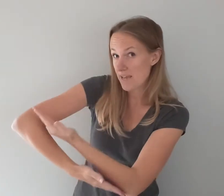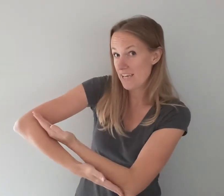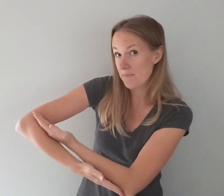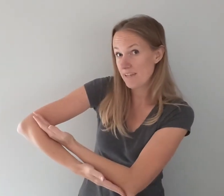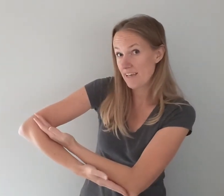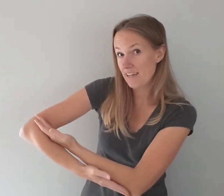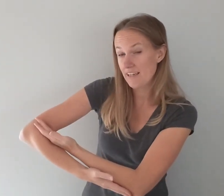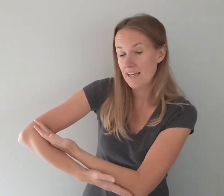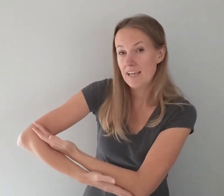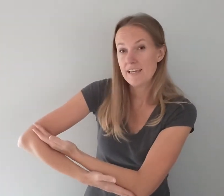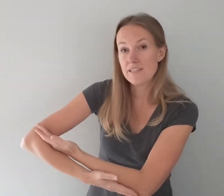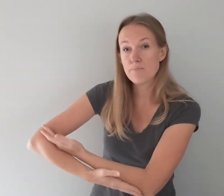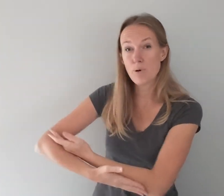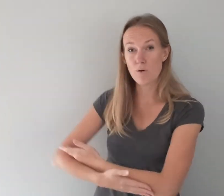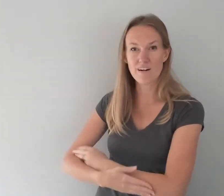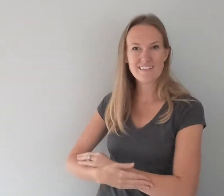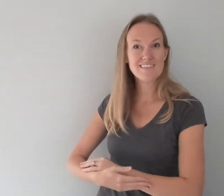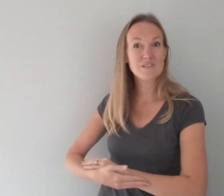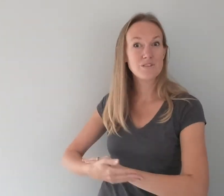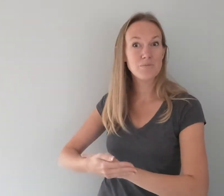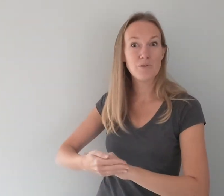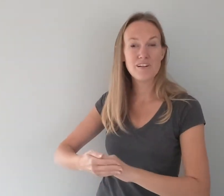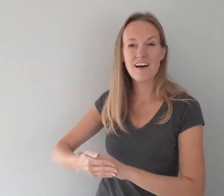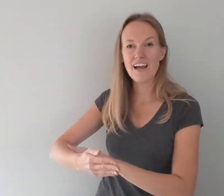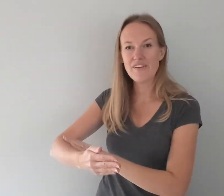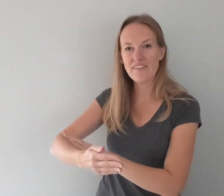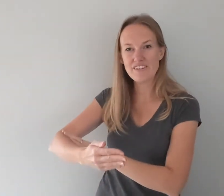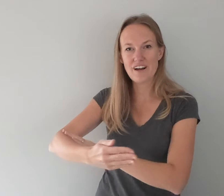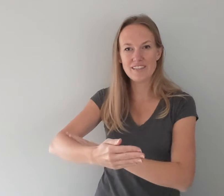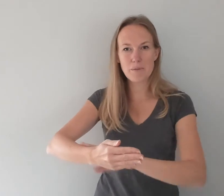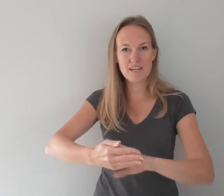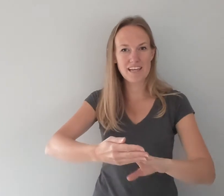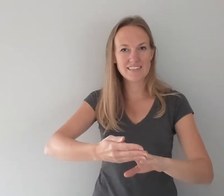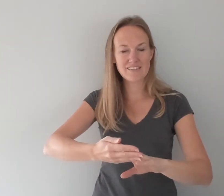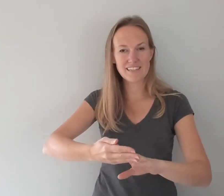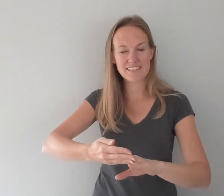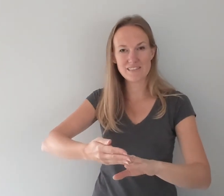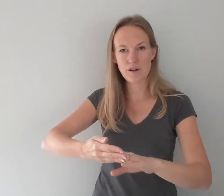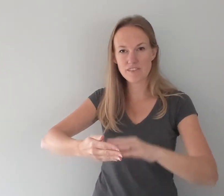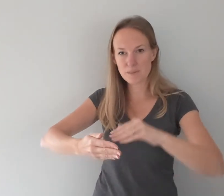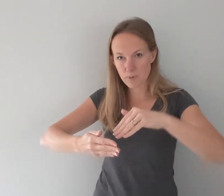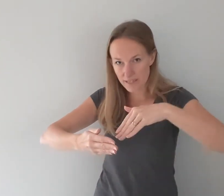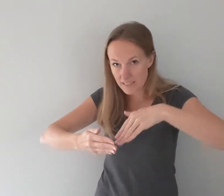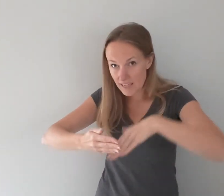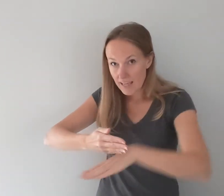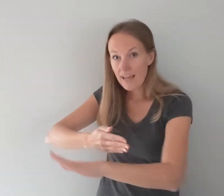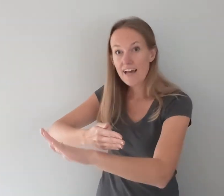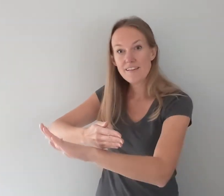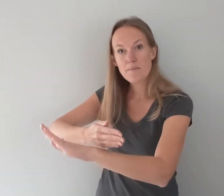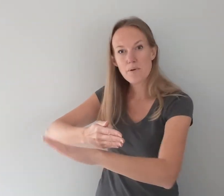babe again, is born. So we'll do born a lot. You have your non-dominant hand out like this as a reference point, and then